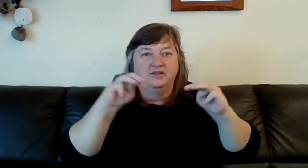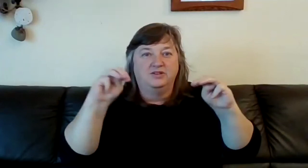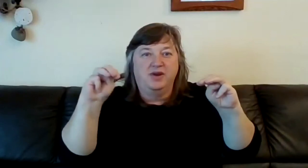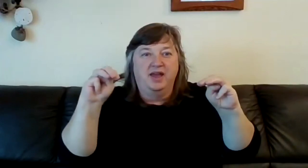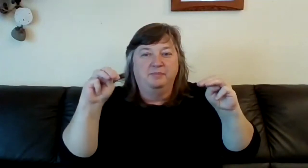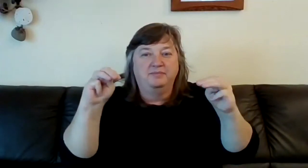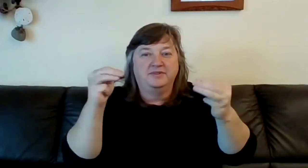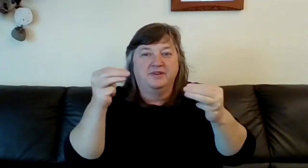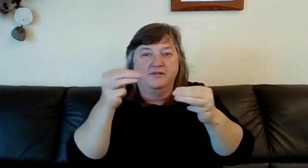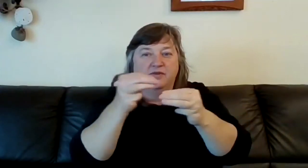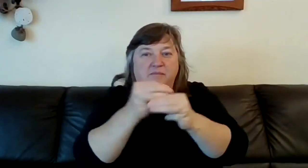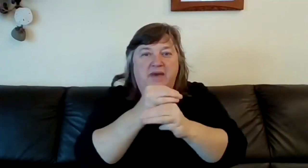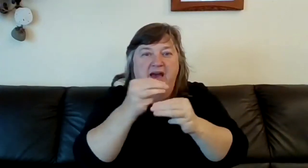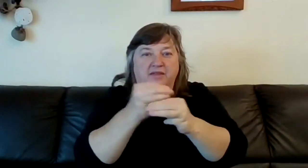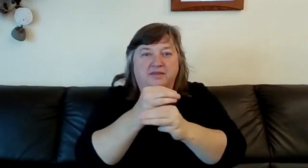2 M's for math,